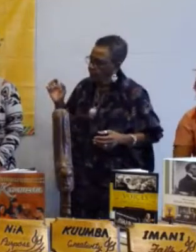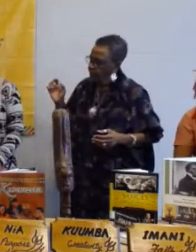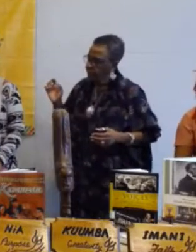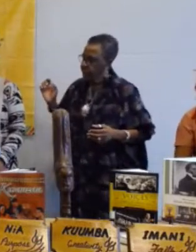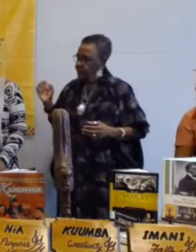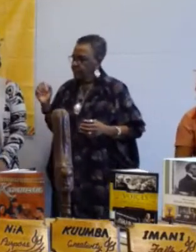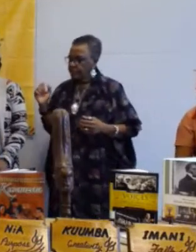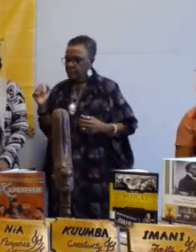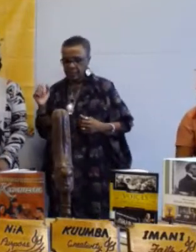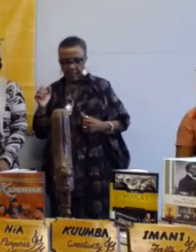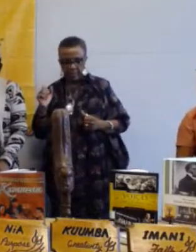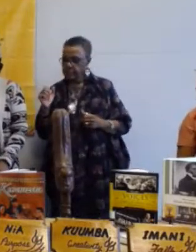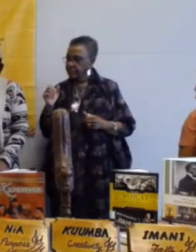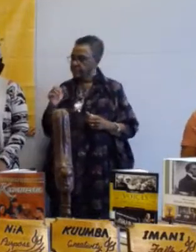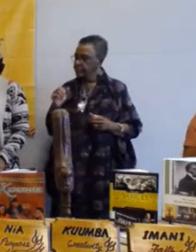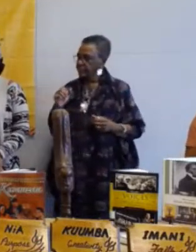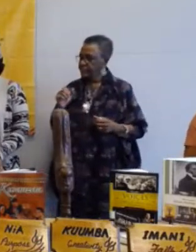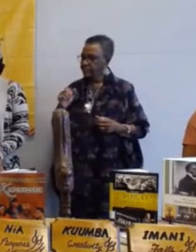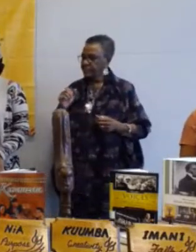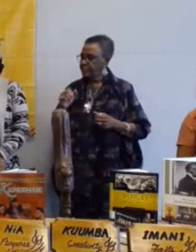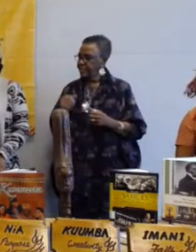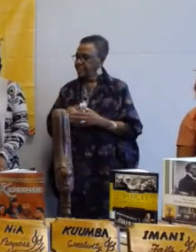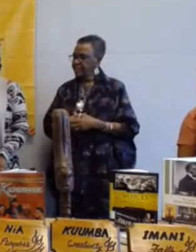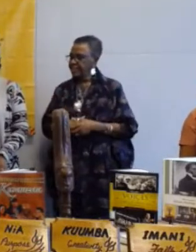All right, okay.